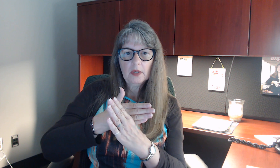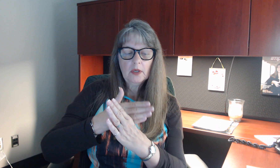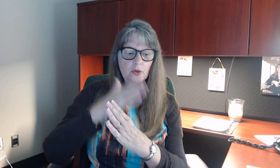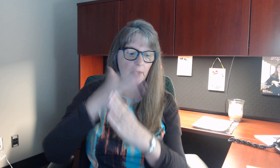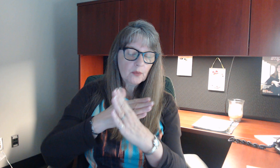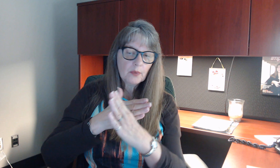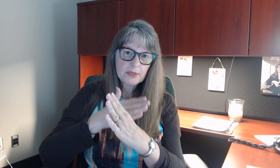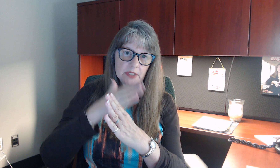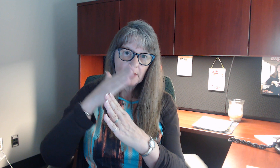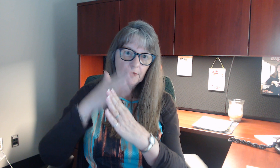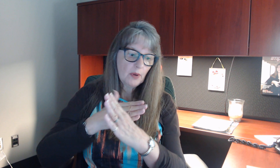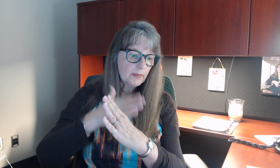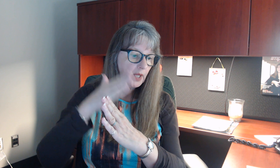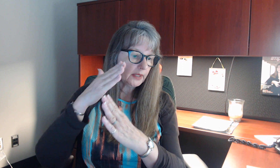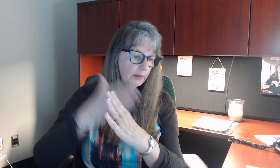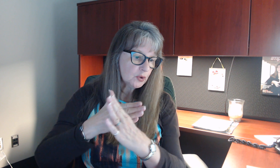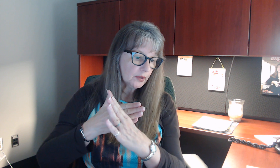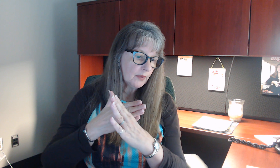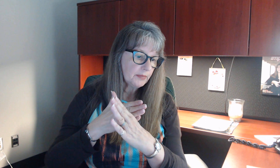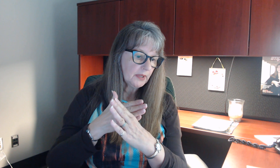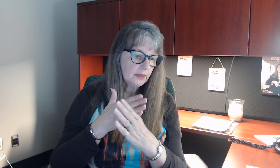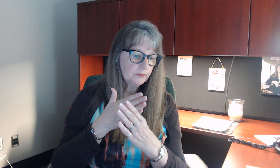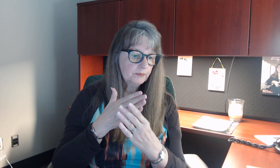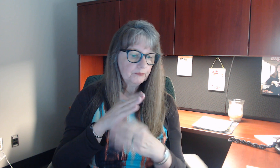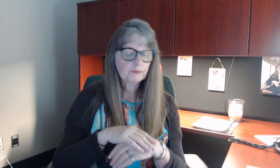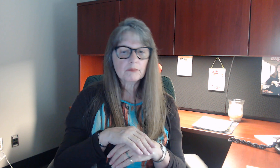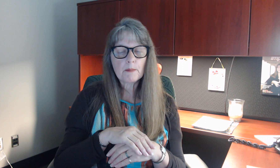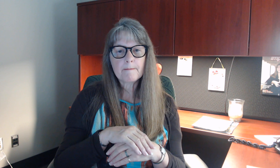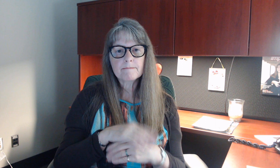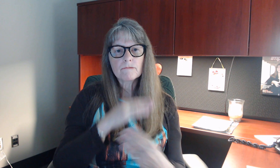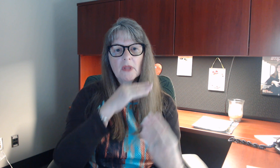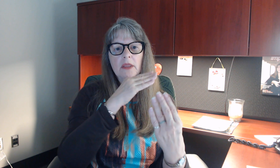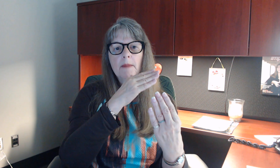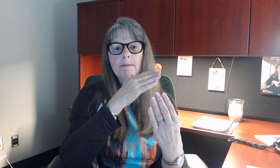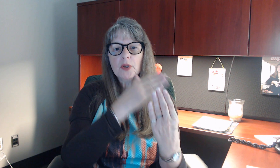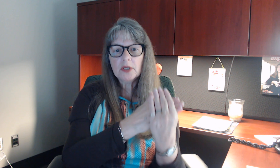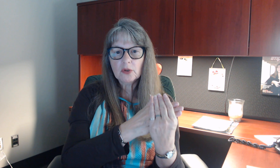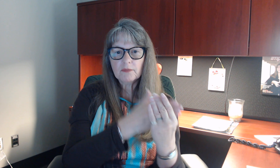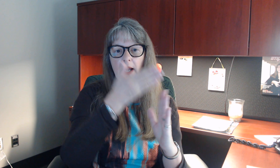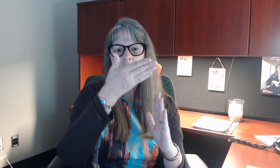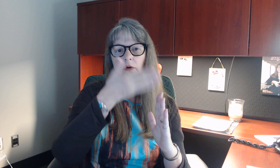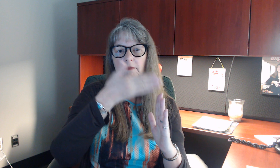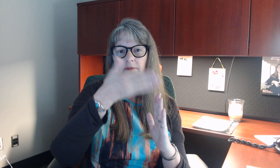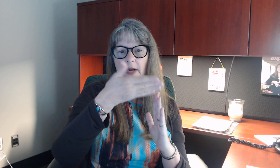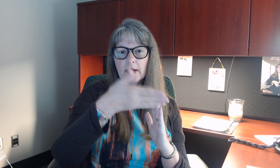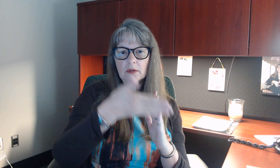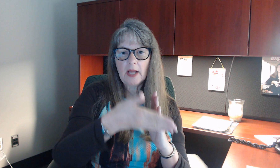Because you're interrupting something. You're not blocking it, but you're interrupting it. Then put it in your file or file.